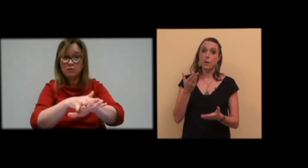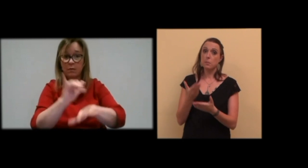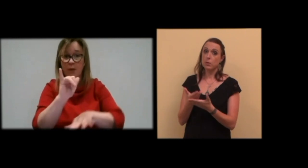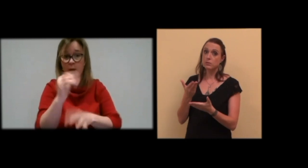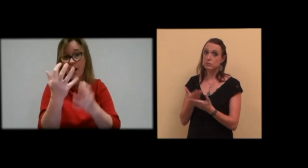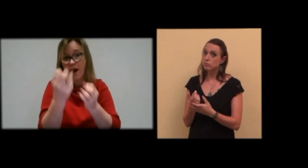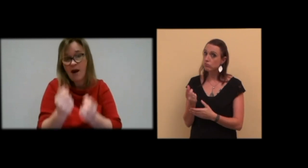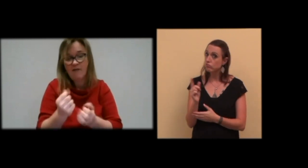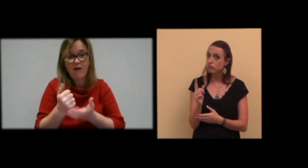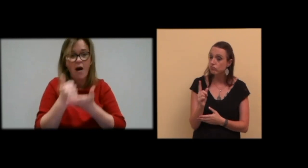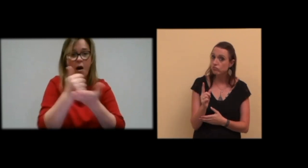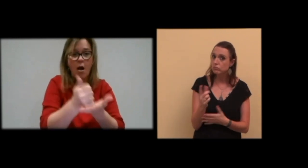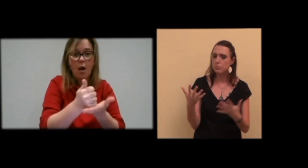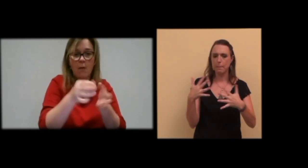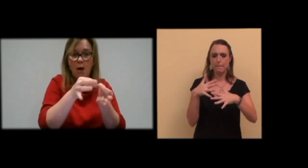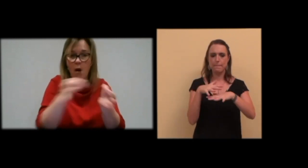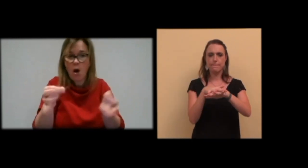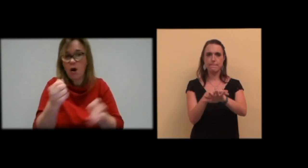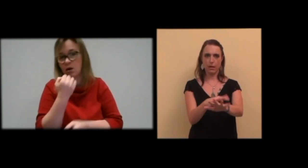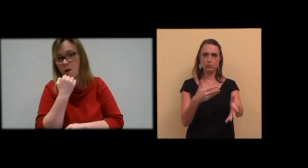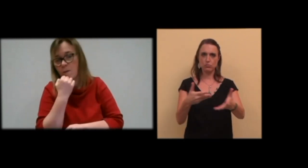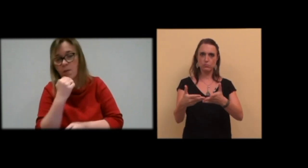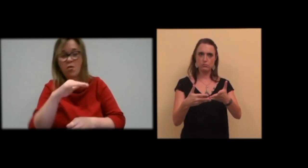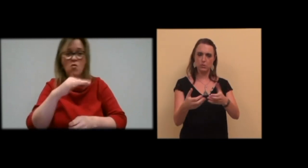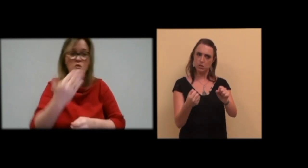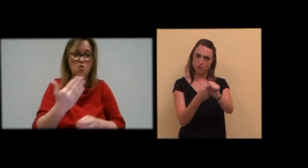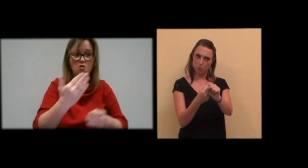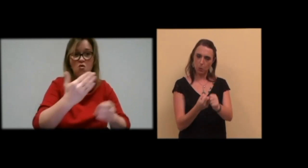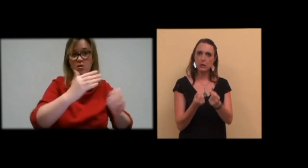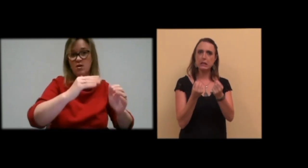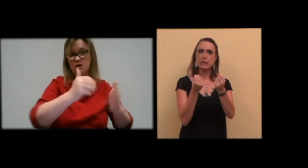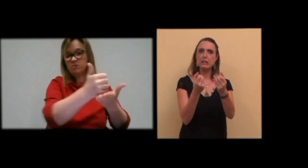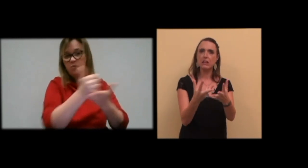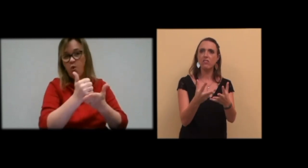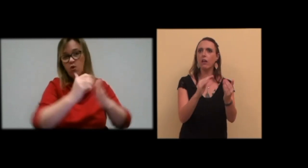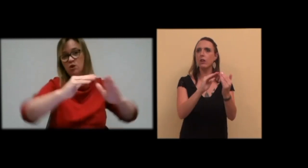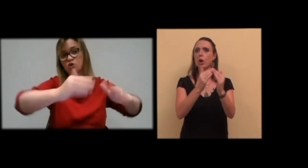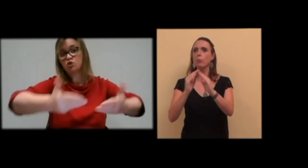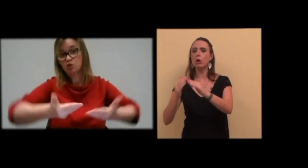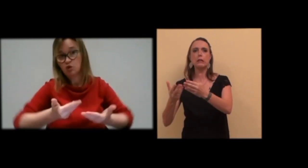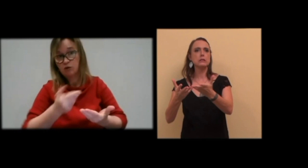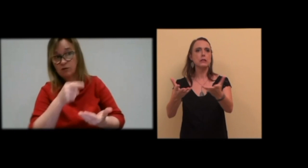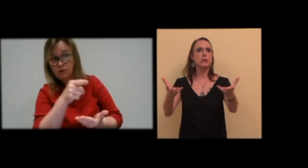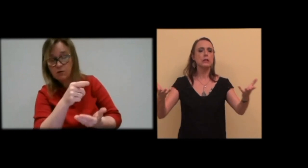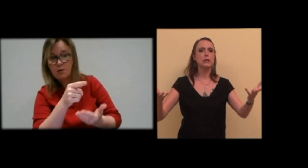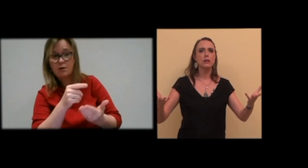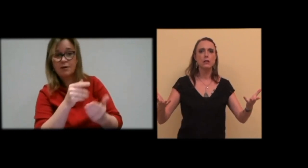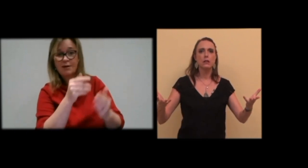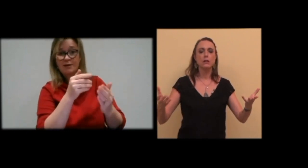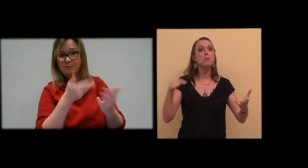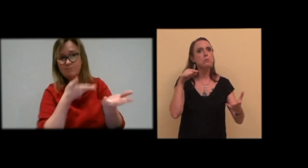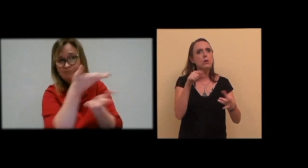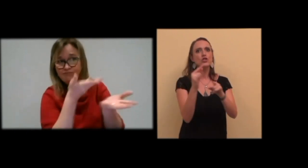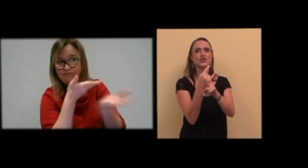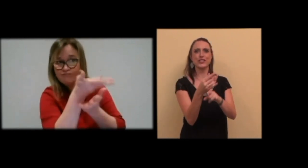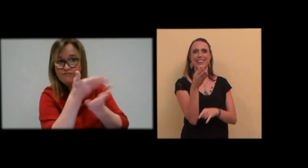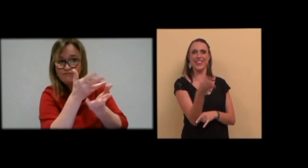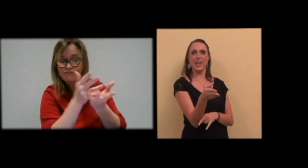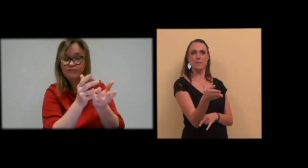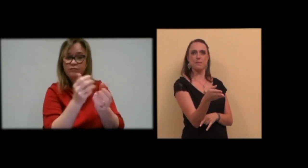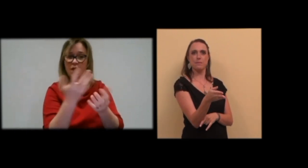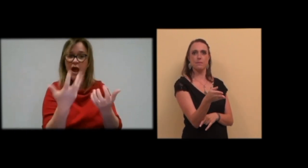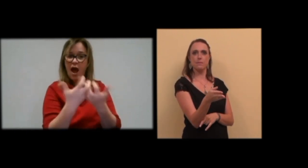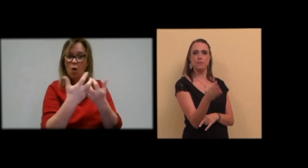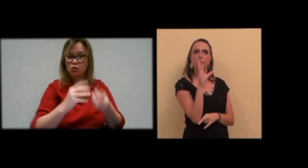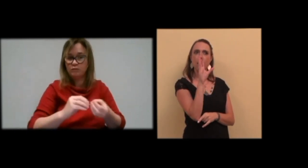way. It possibly could be that you've got mainstream services that are giving support to other people in the